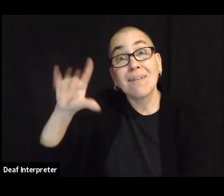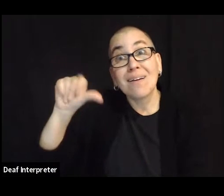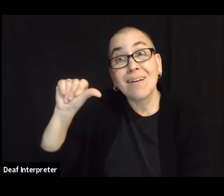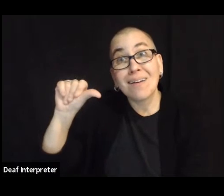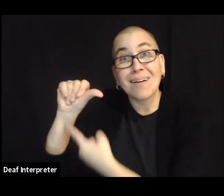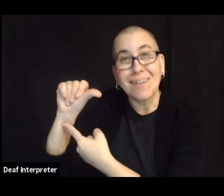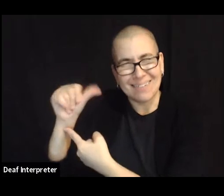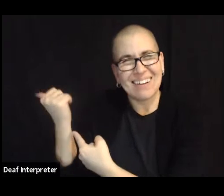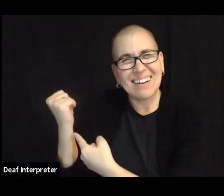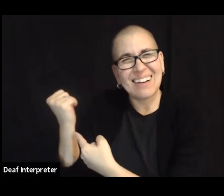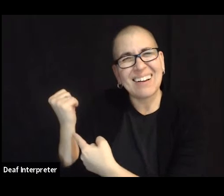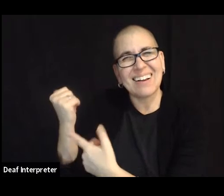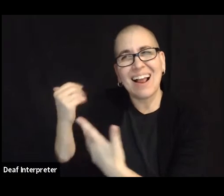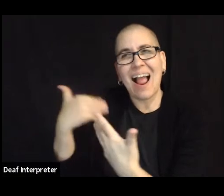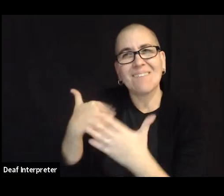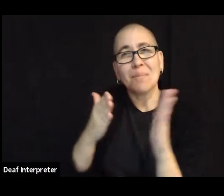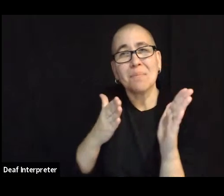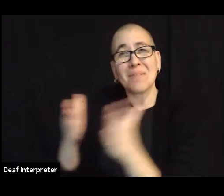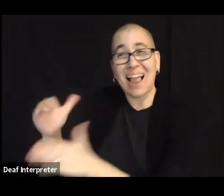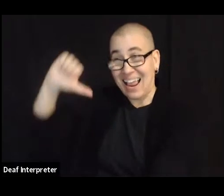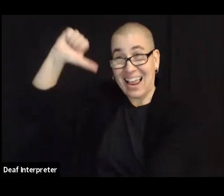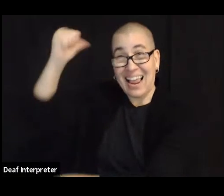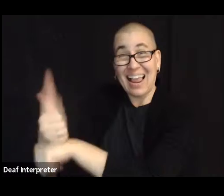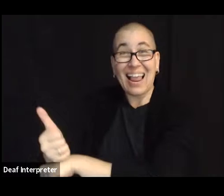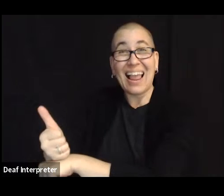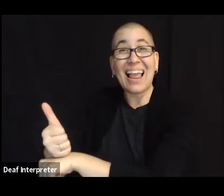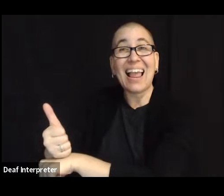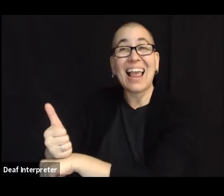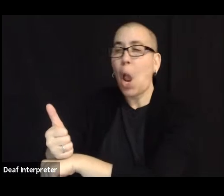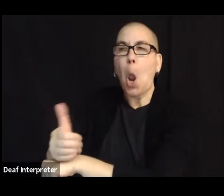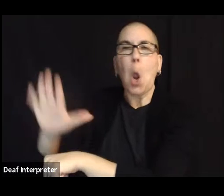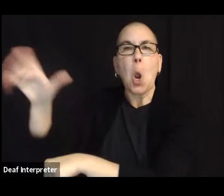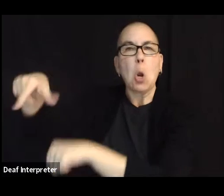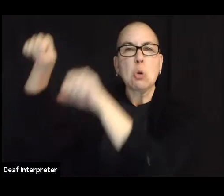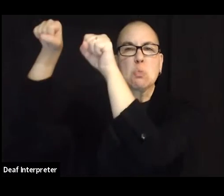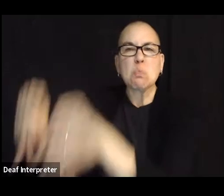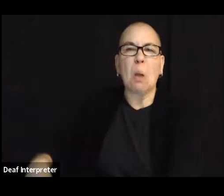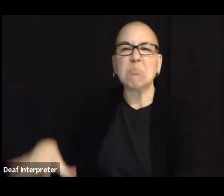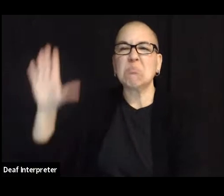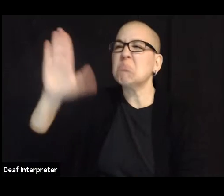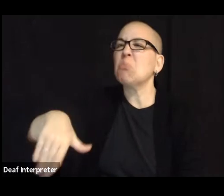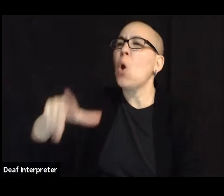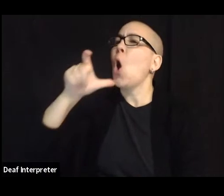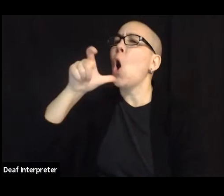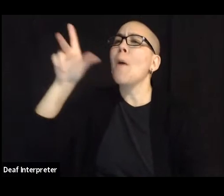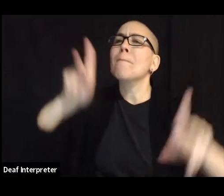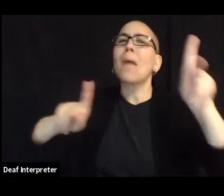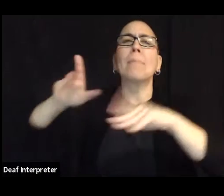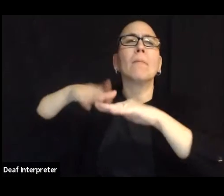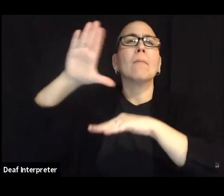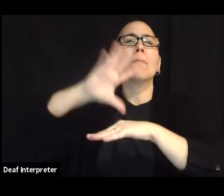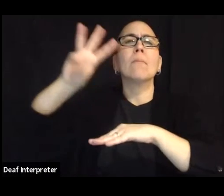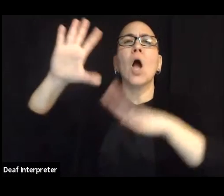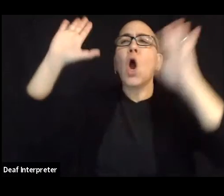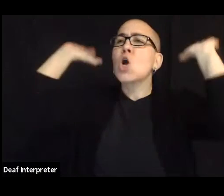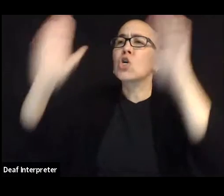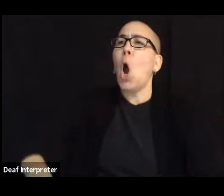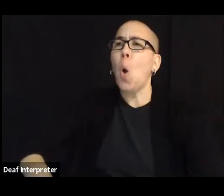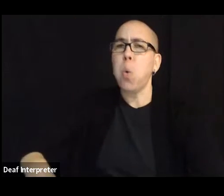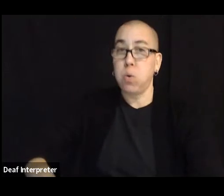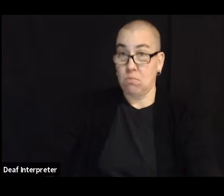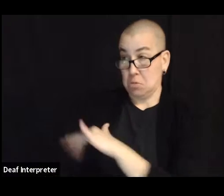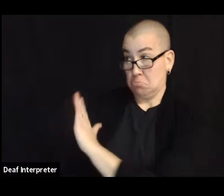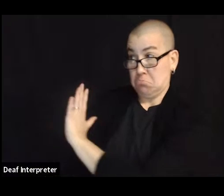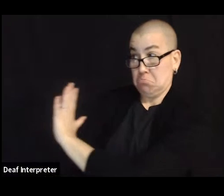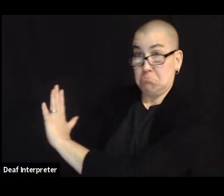of ditched their plan and just said we're just doing 65 and older. So their healthcare workers have